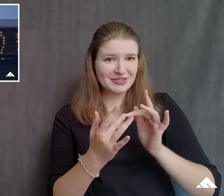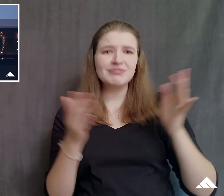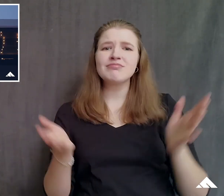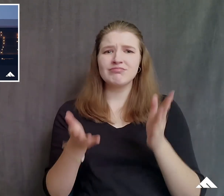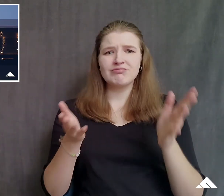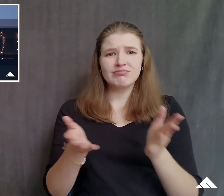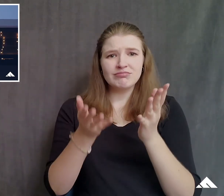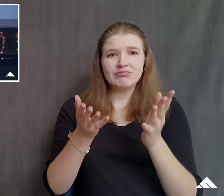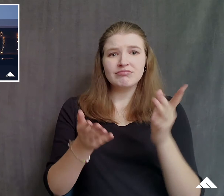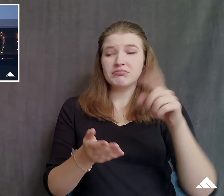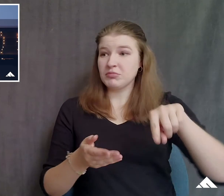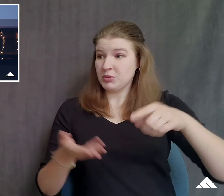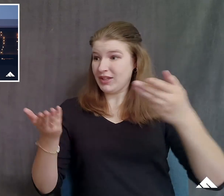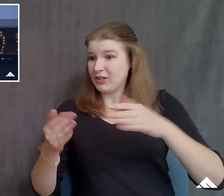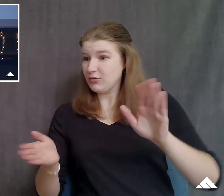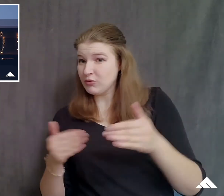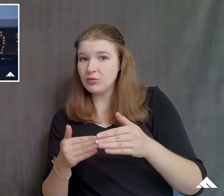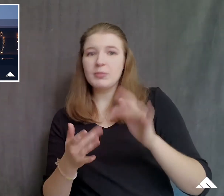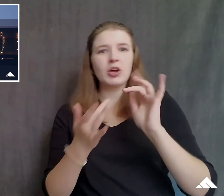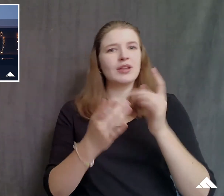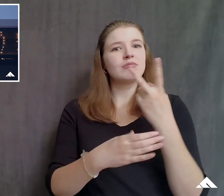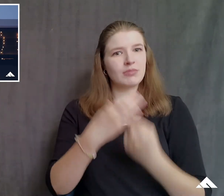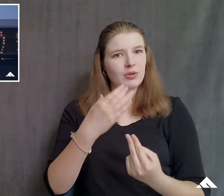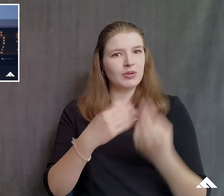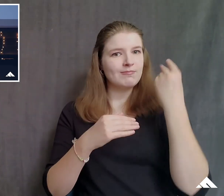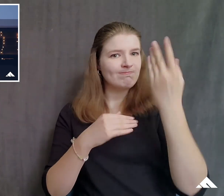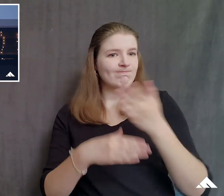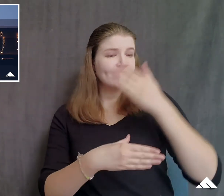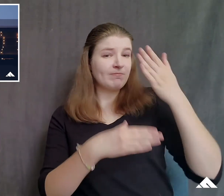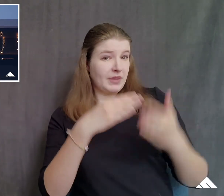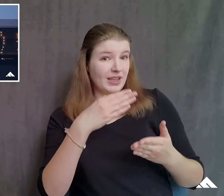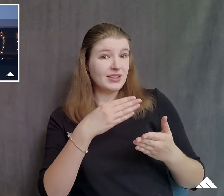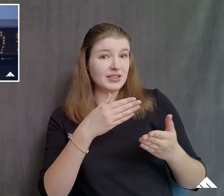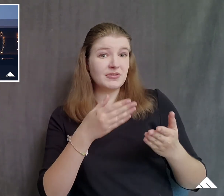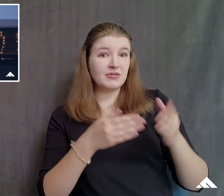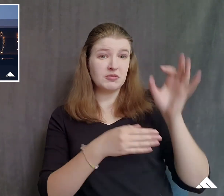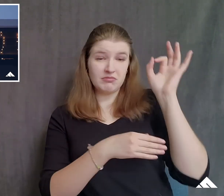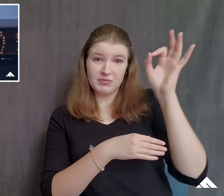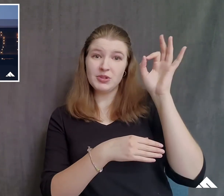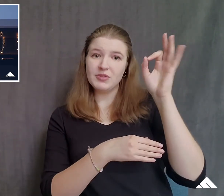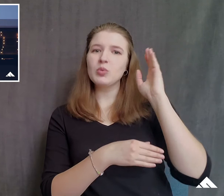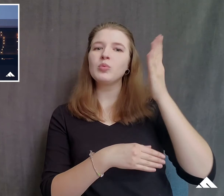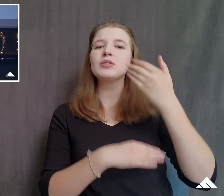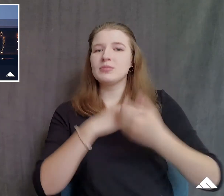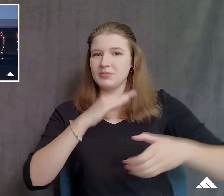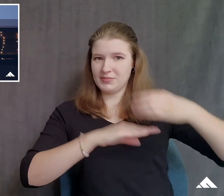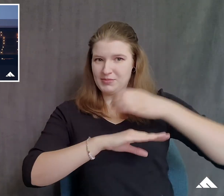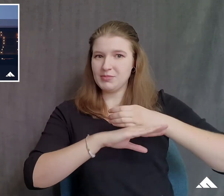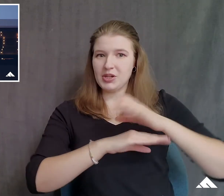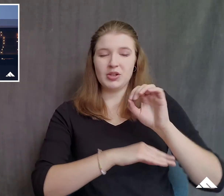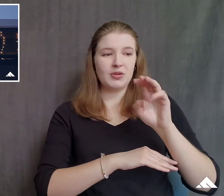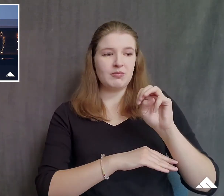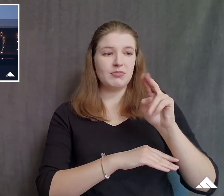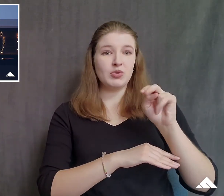you, those of you in the room and those online, we're going to be celebrating communion at the end of the message time today. And so if you're like